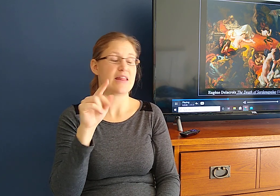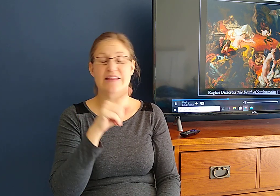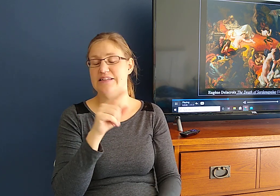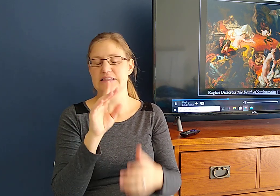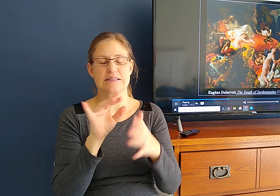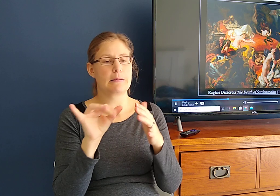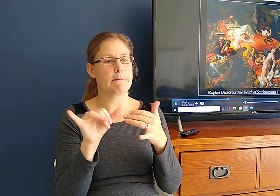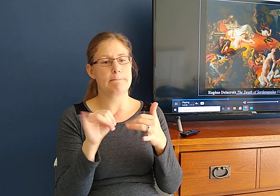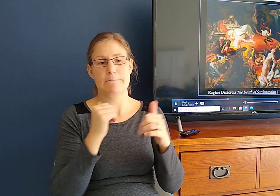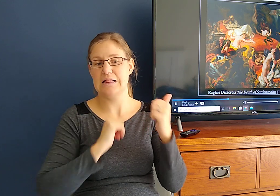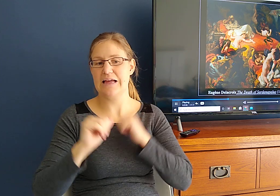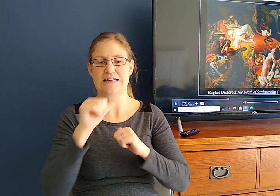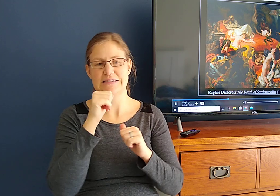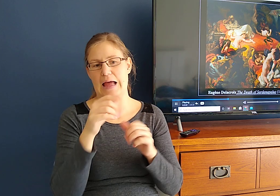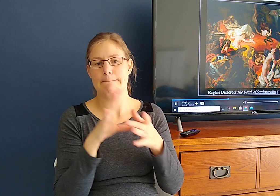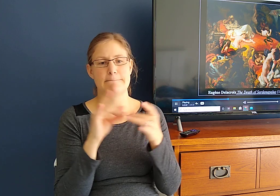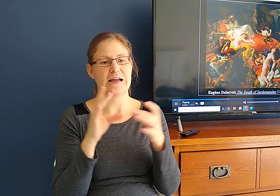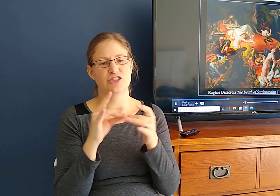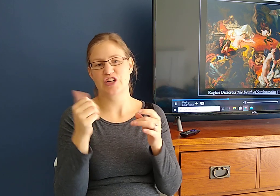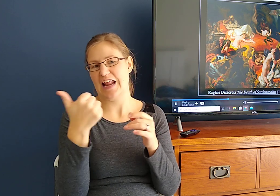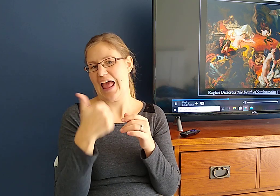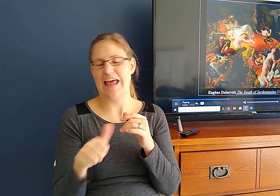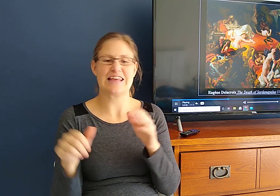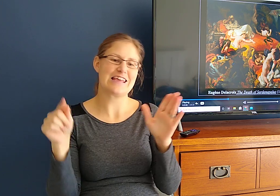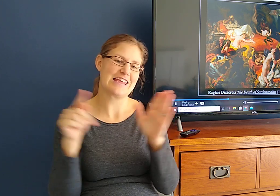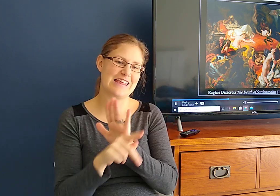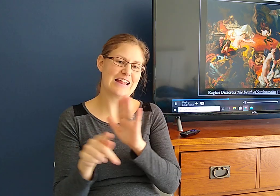any massacre of concubines per se.